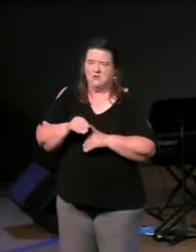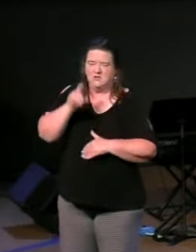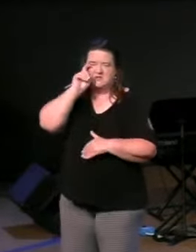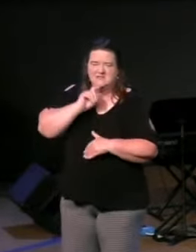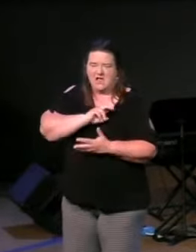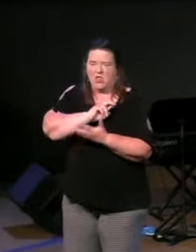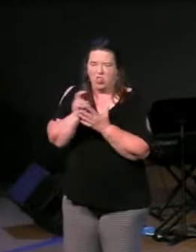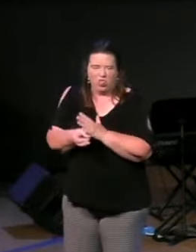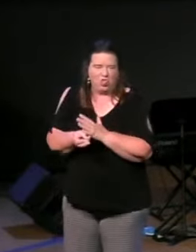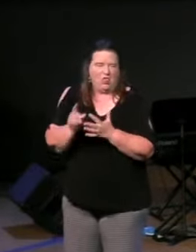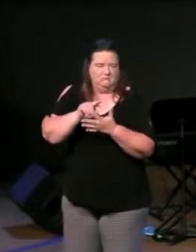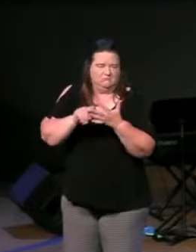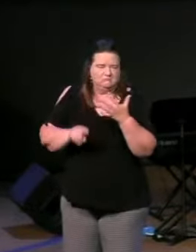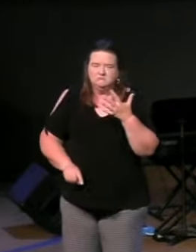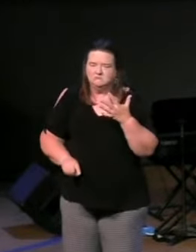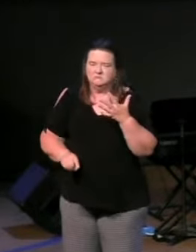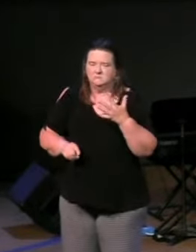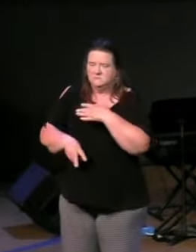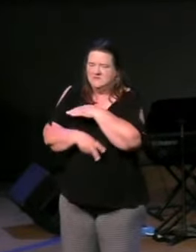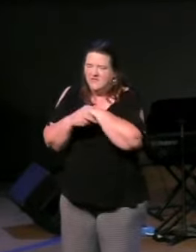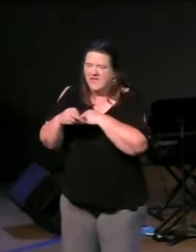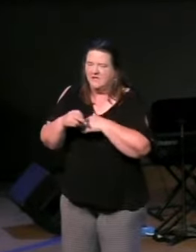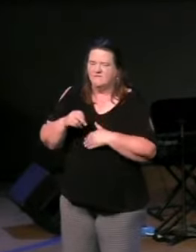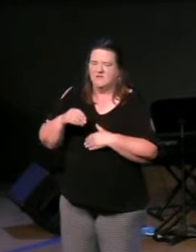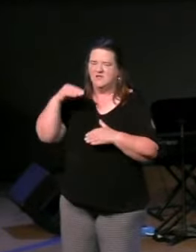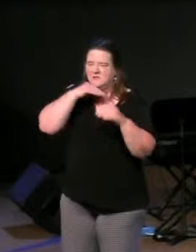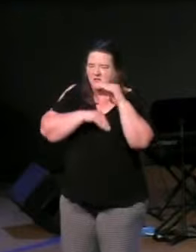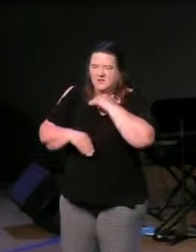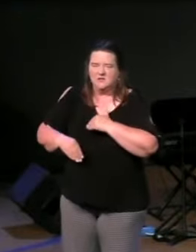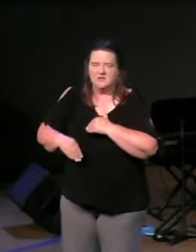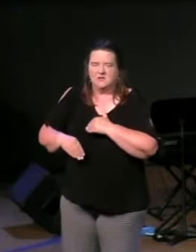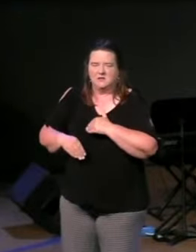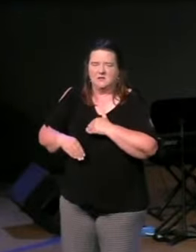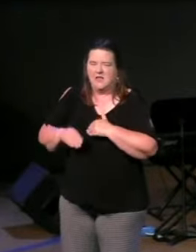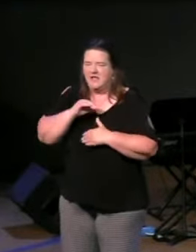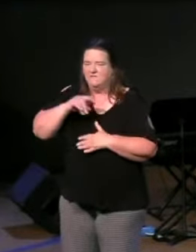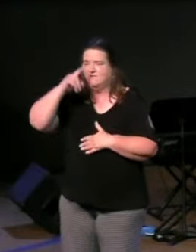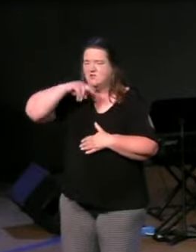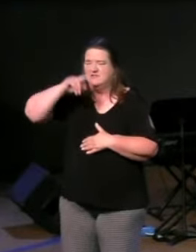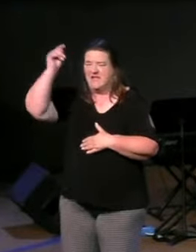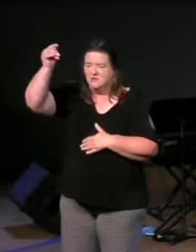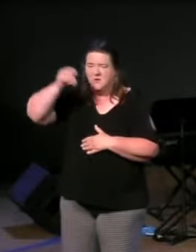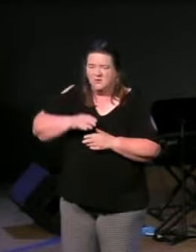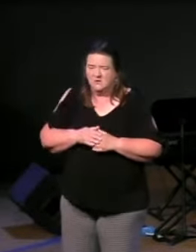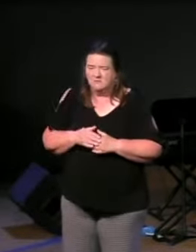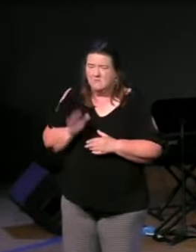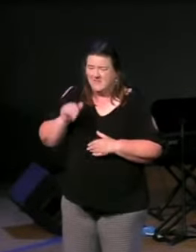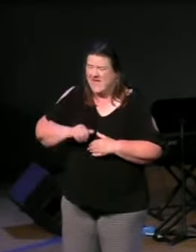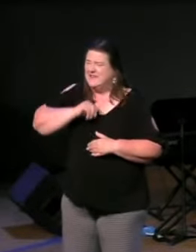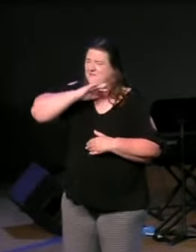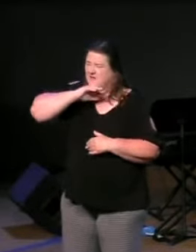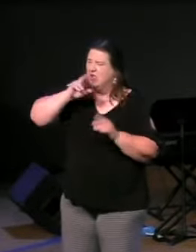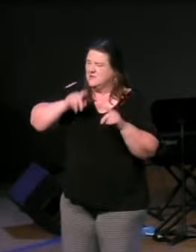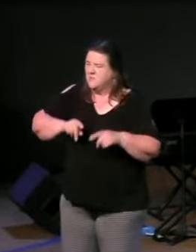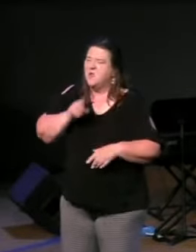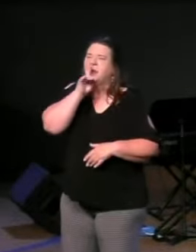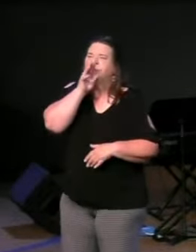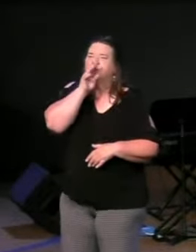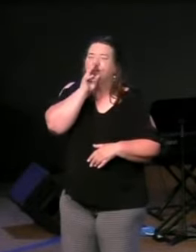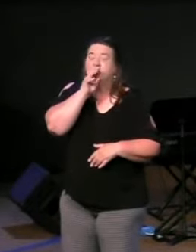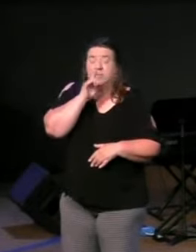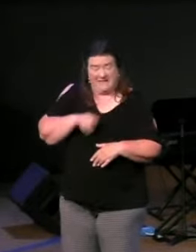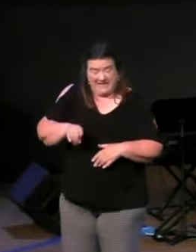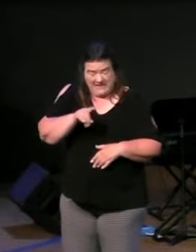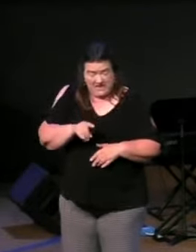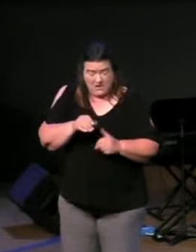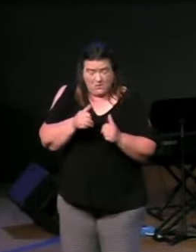immorality, theft, false testimony, and slander. These are what defile a person, but eating with unwashed